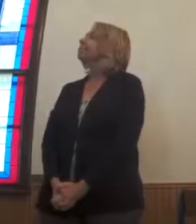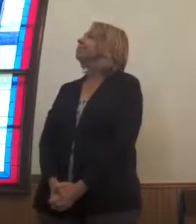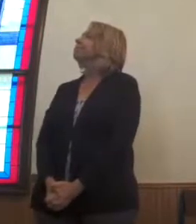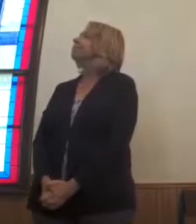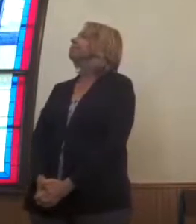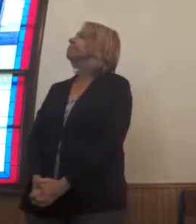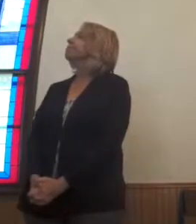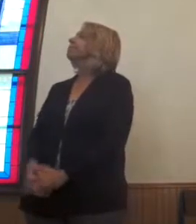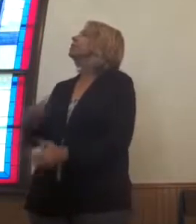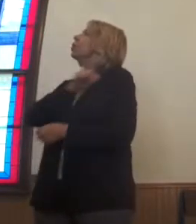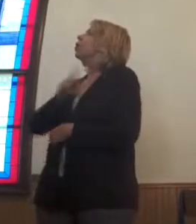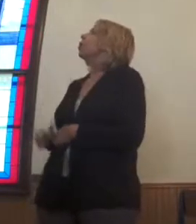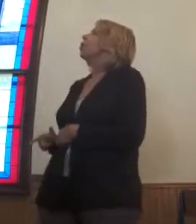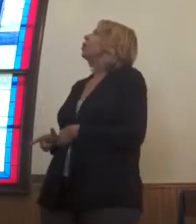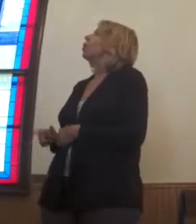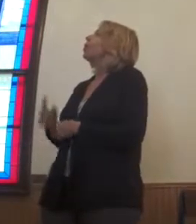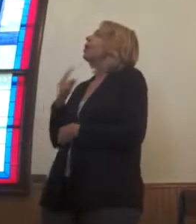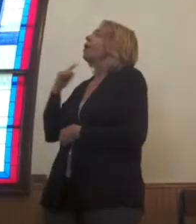All embracing and loving God,